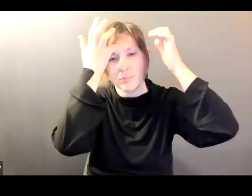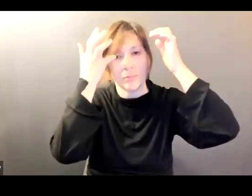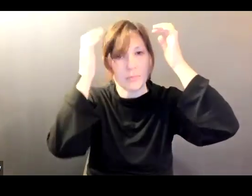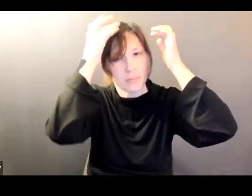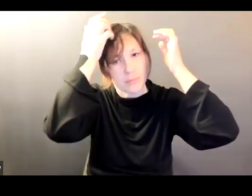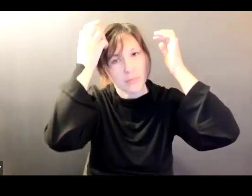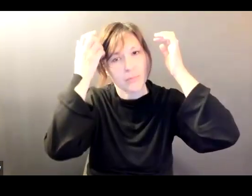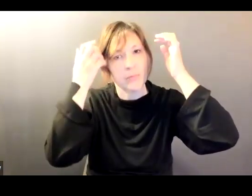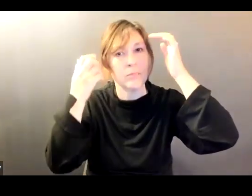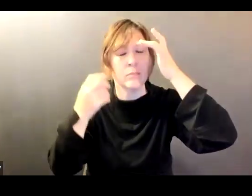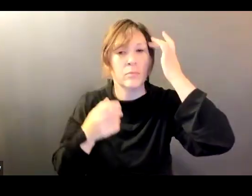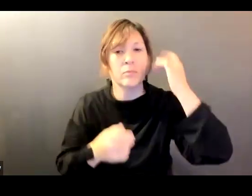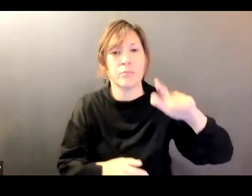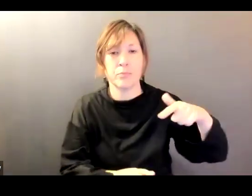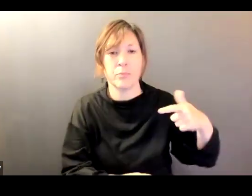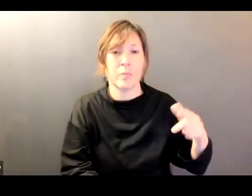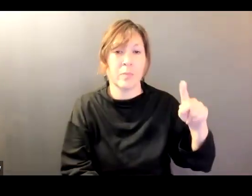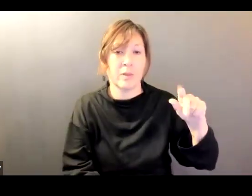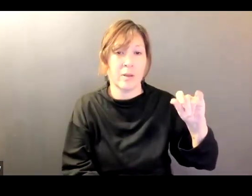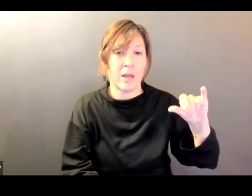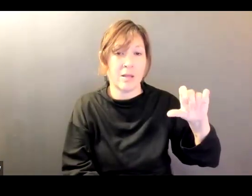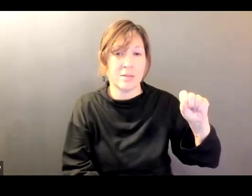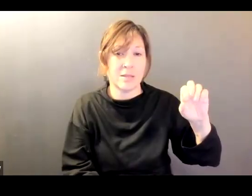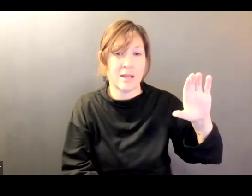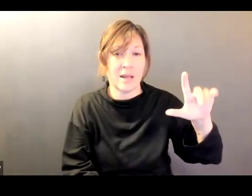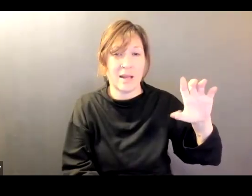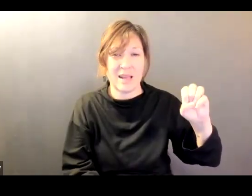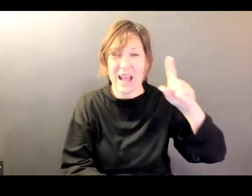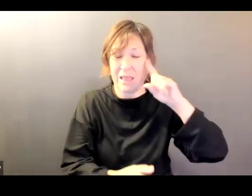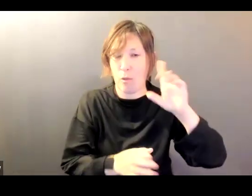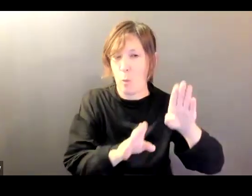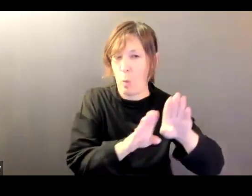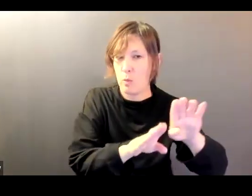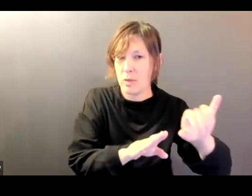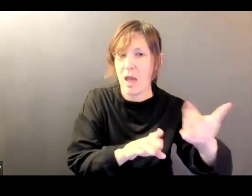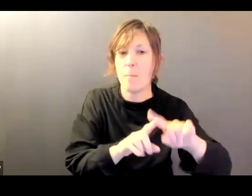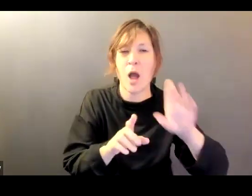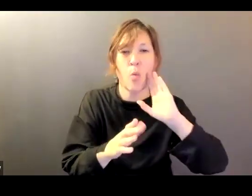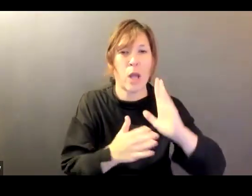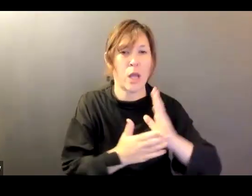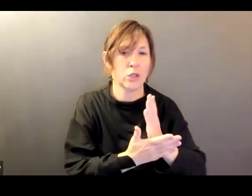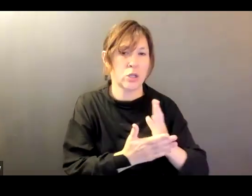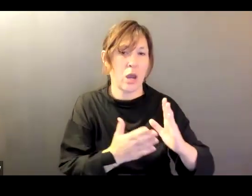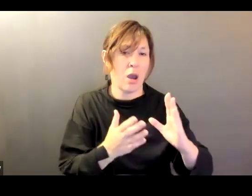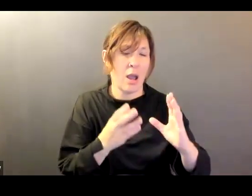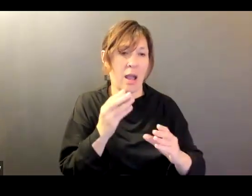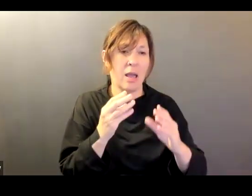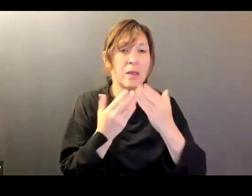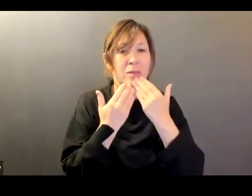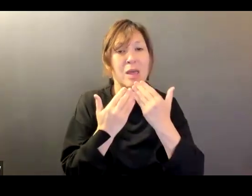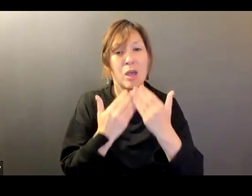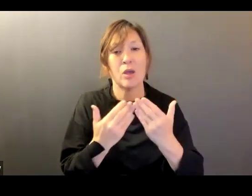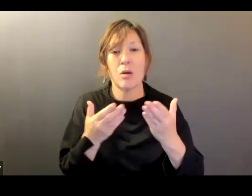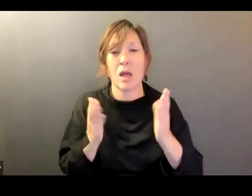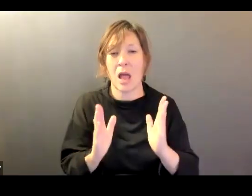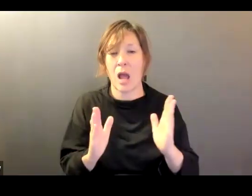I think that statement was definitely our closing statement. Once again, I just would like to share that we really truly appreciate the opportunity to share our